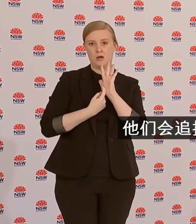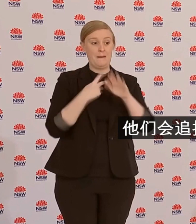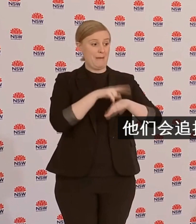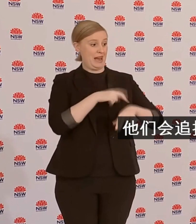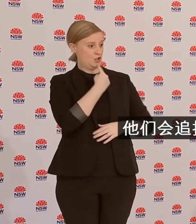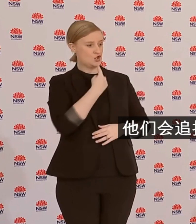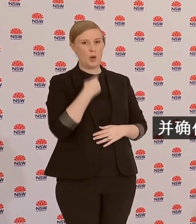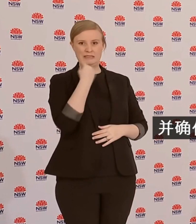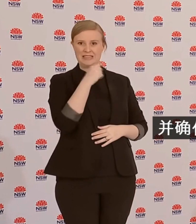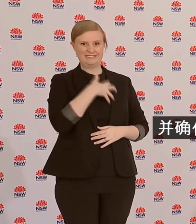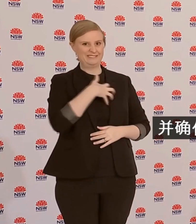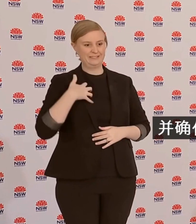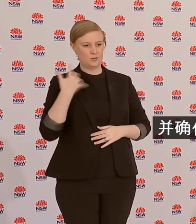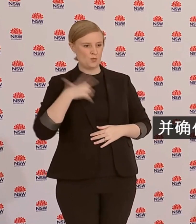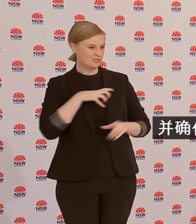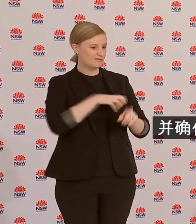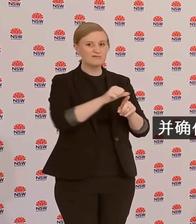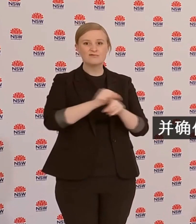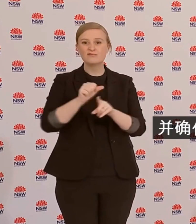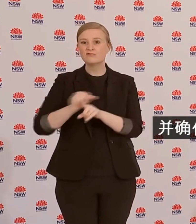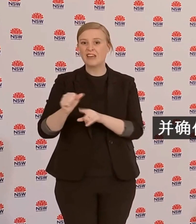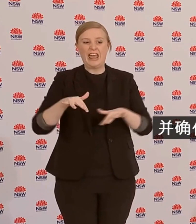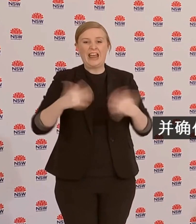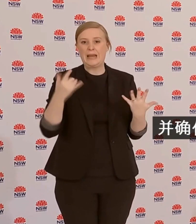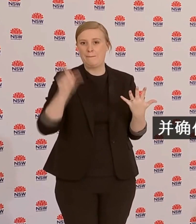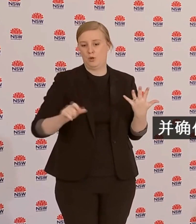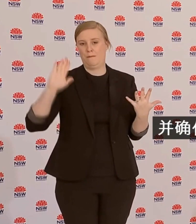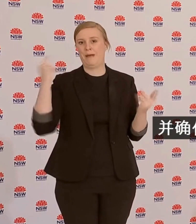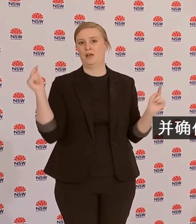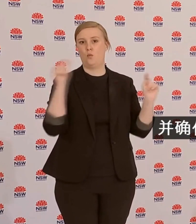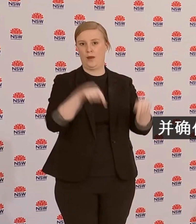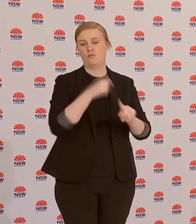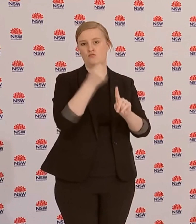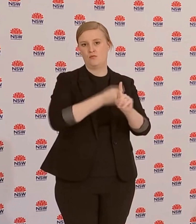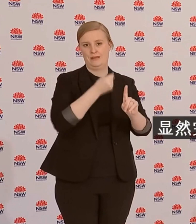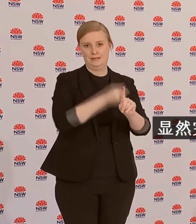did the wrong thing and make sure that they're held to account.